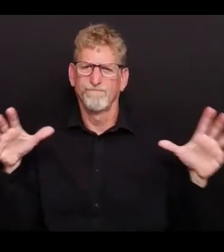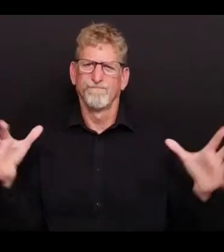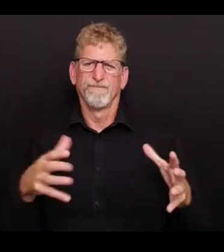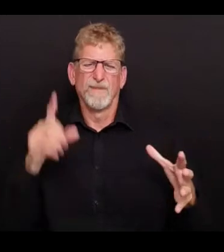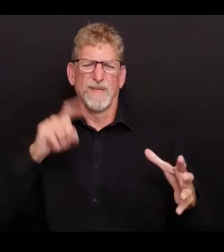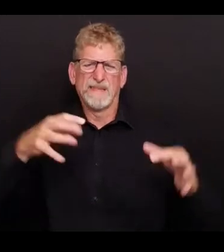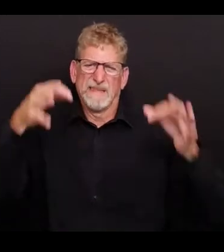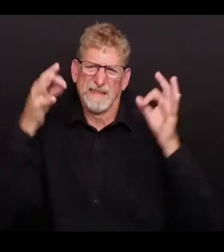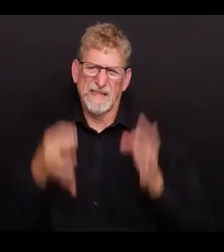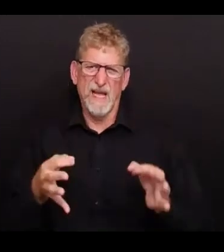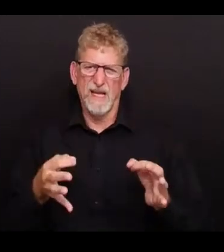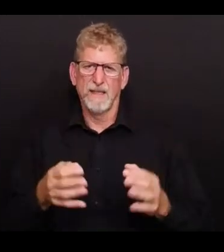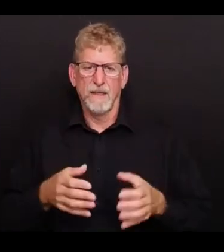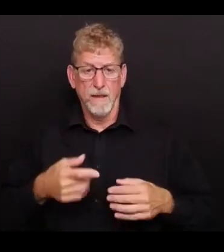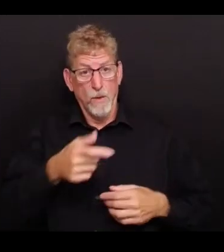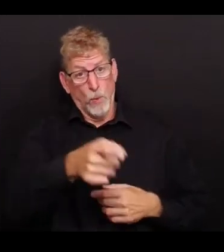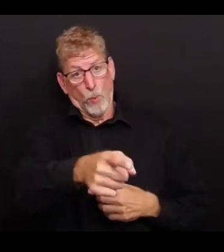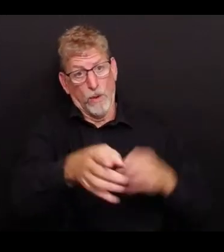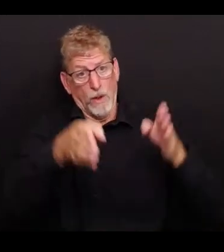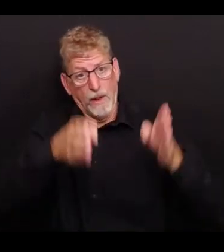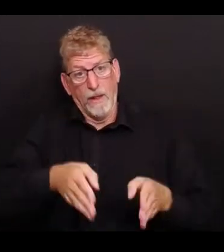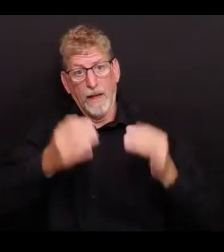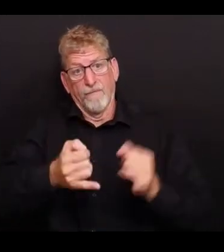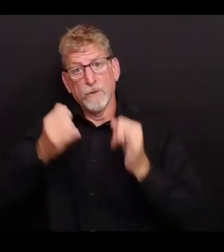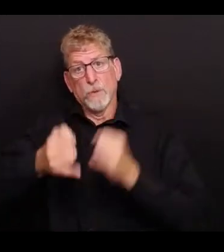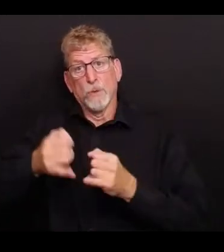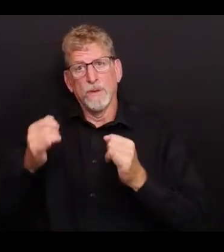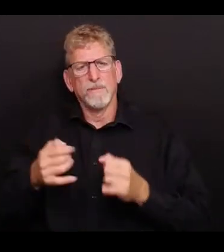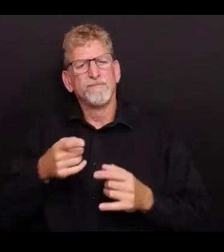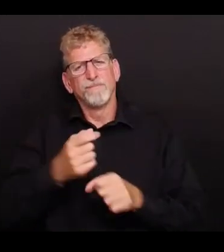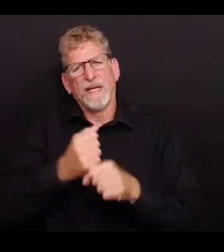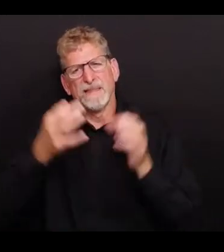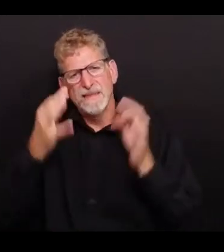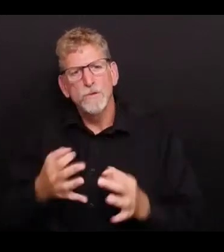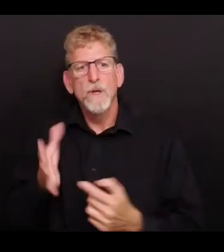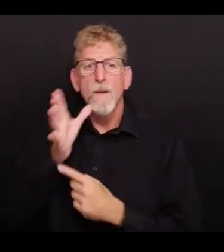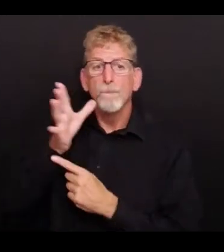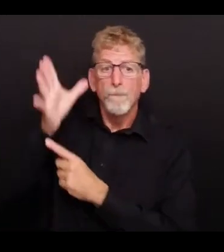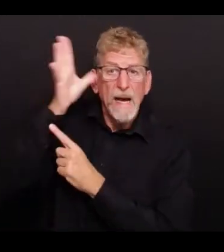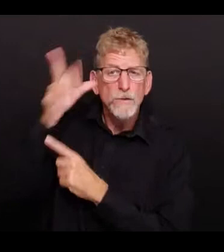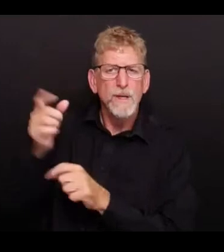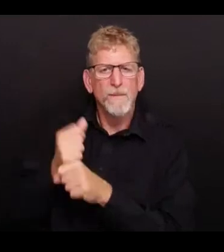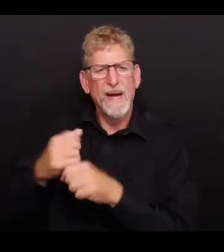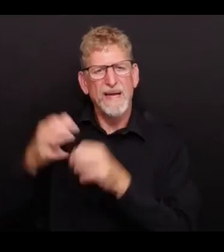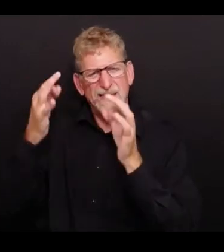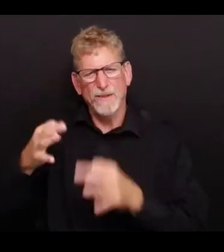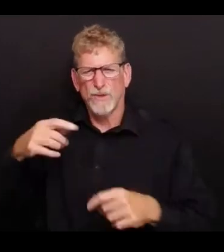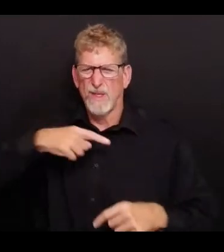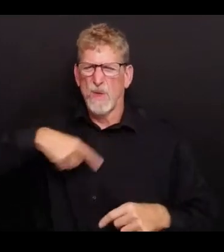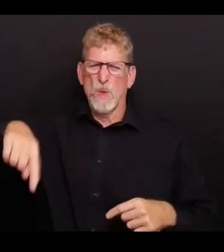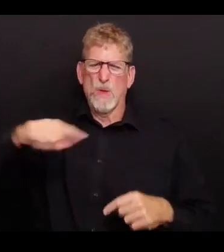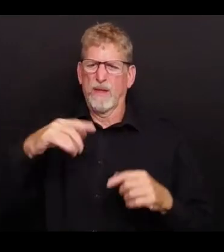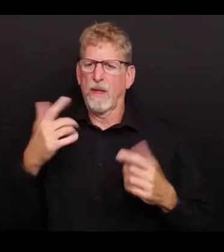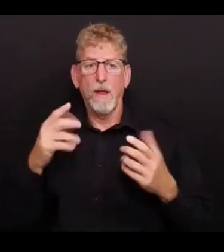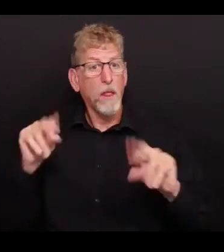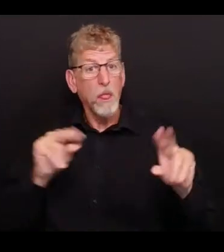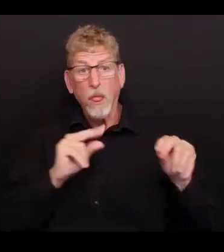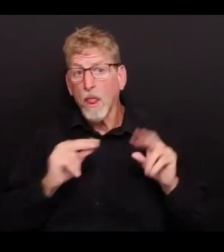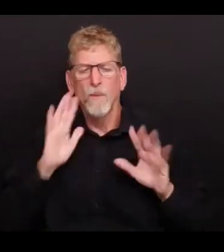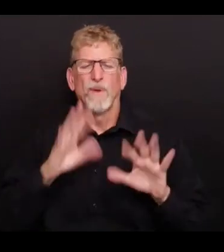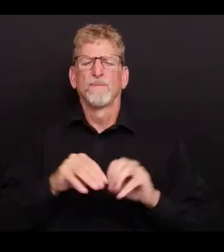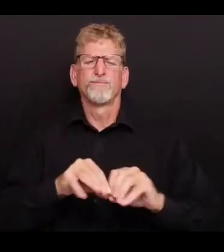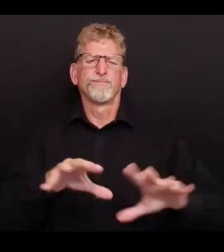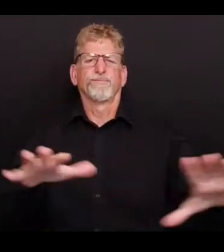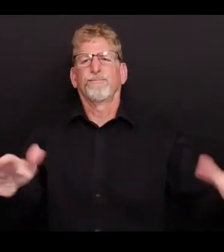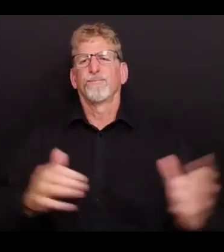coaches, students, and parents can have big impacts. This Delta variant spreads easily, as we talked